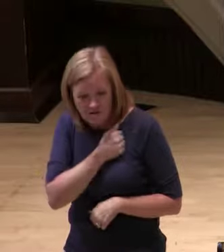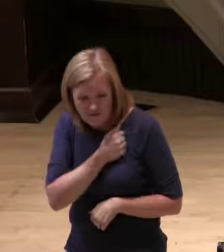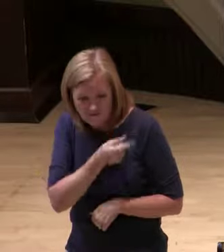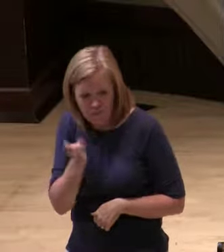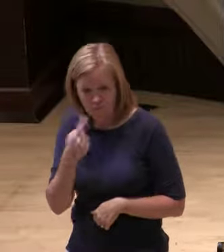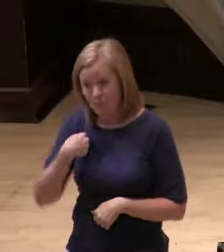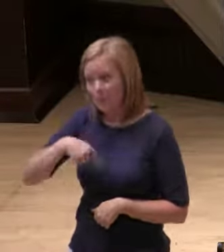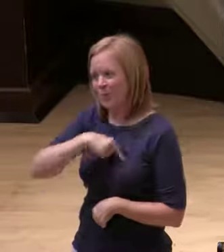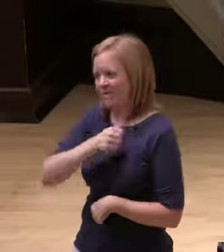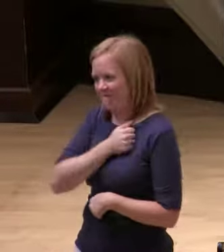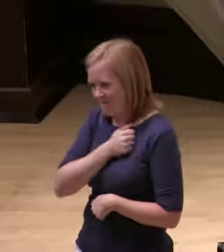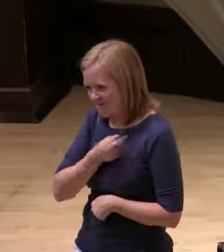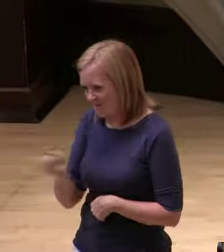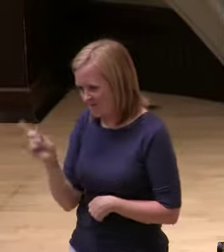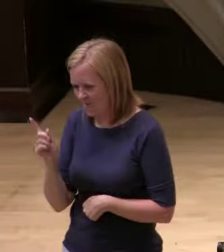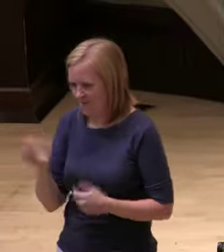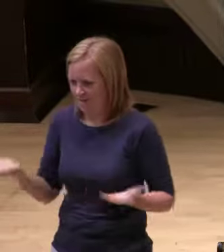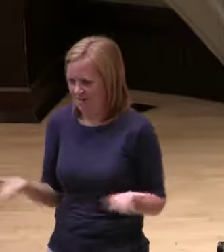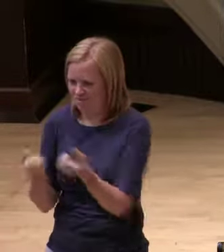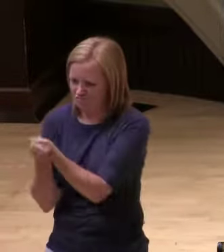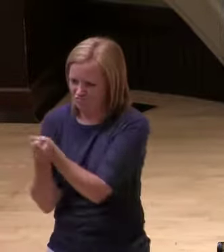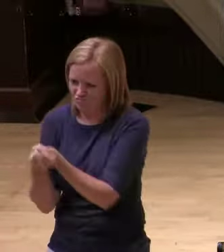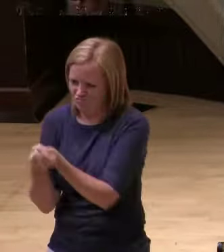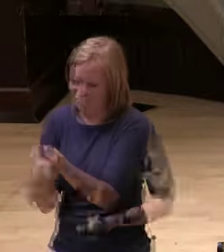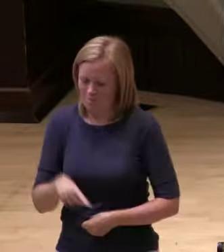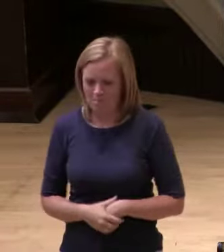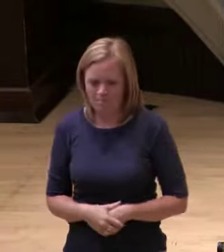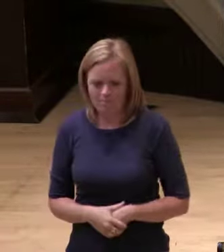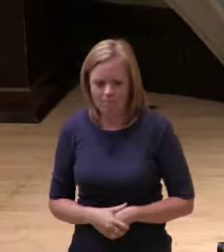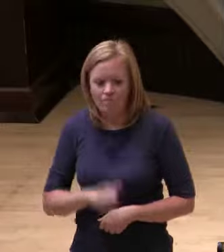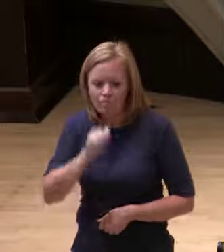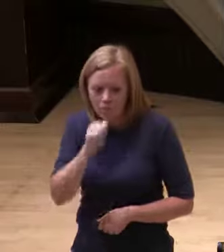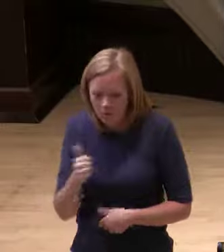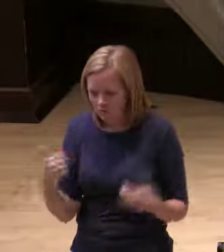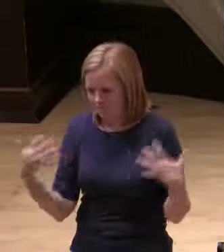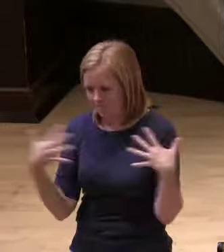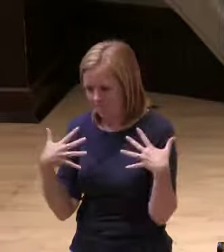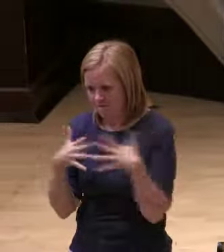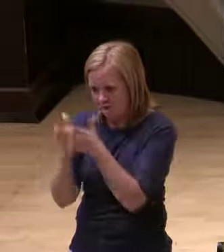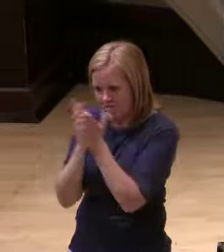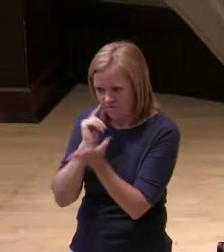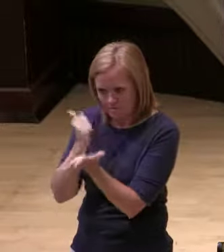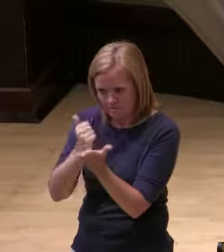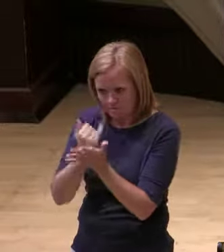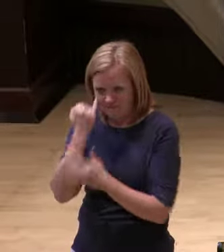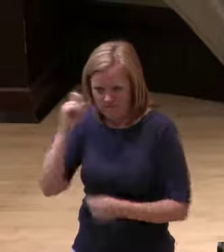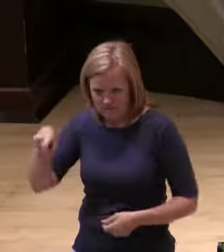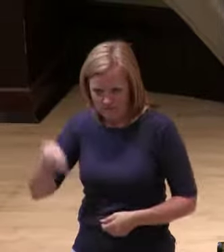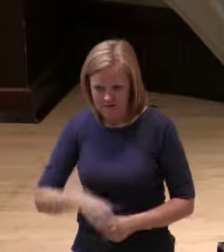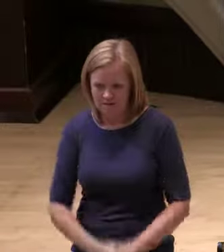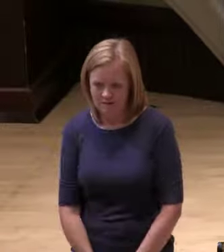we love you, and we are here for you. Don't be afraid to get help if you need it.